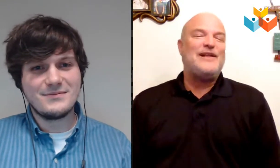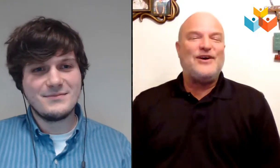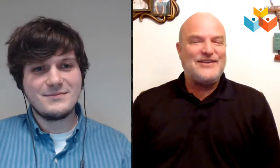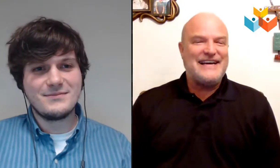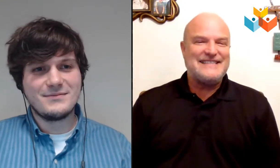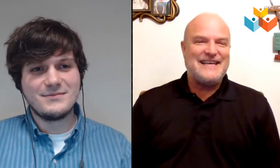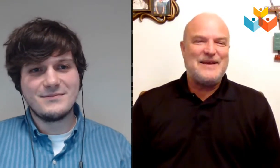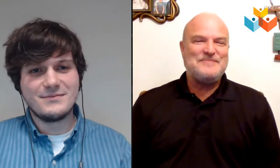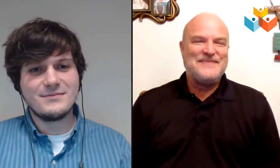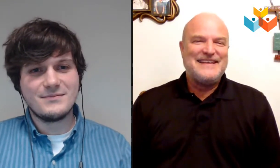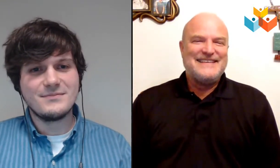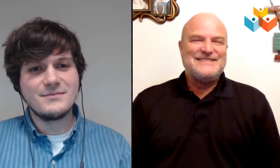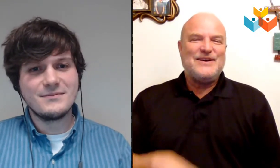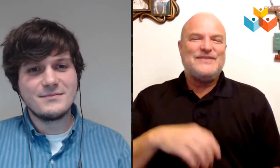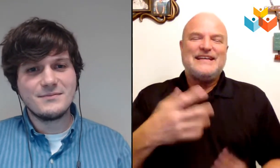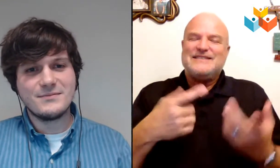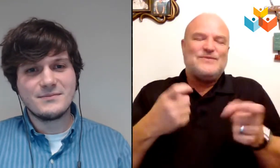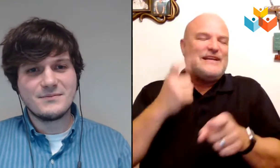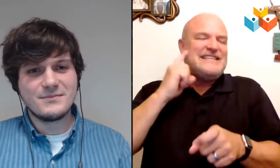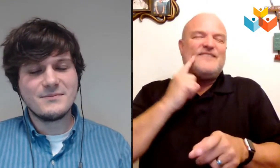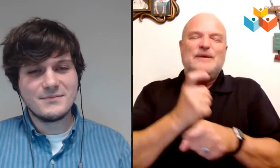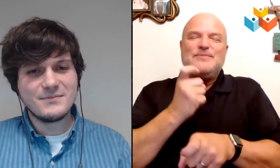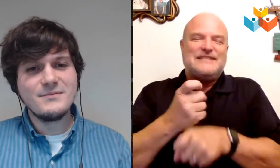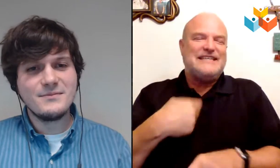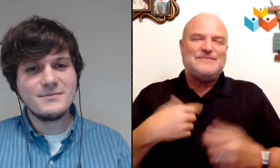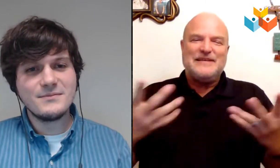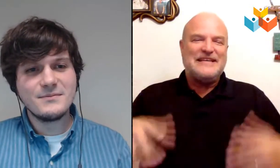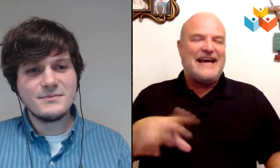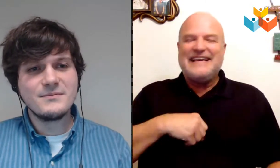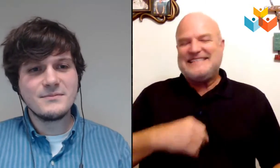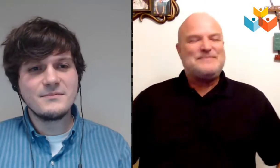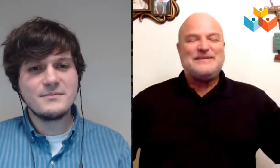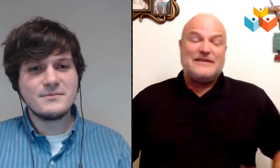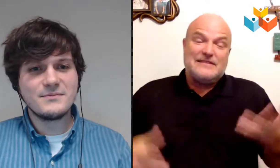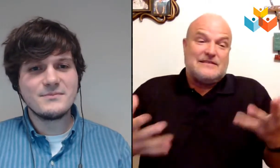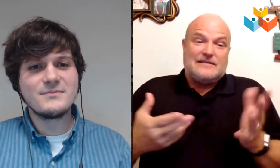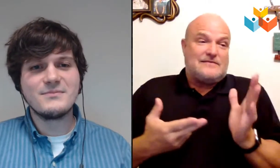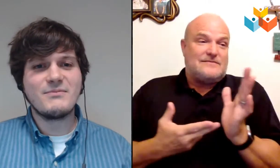because of my long last name. So that's what deaf people tease me, and I